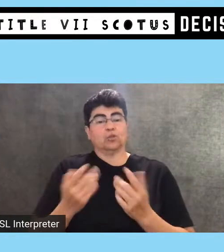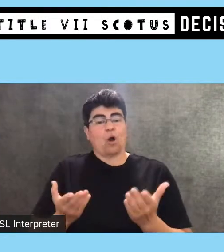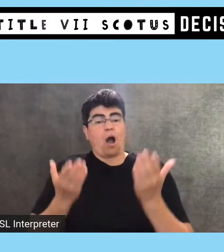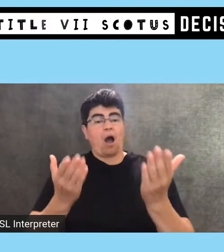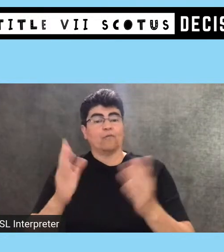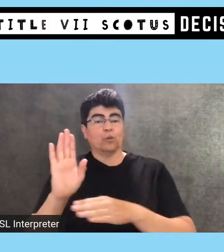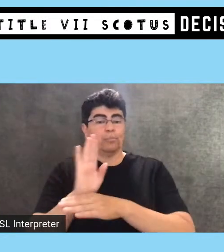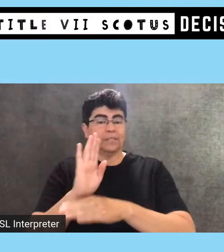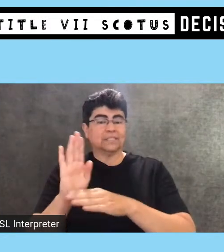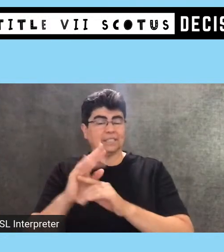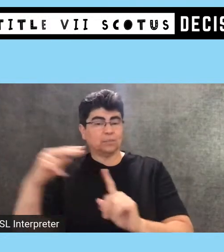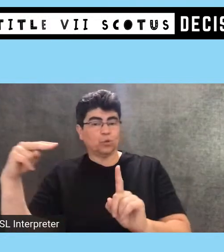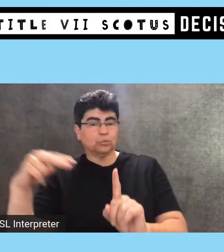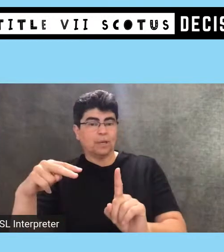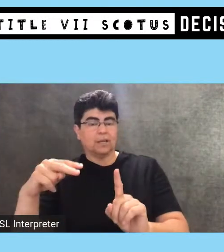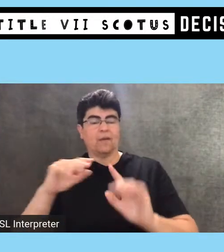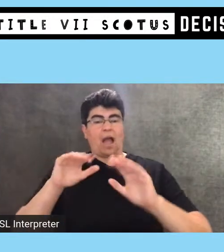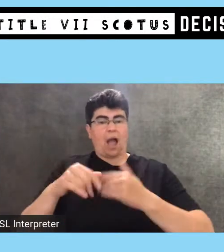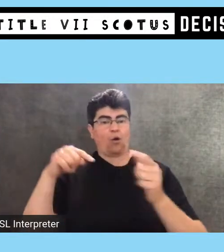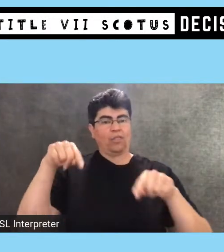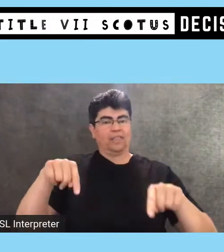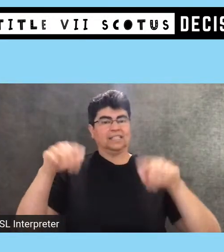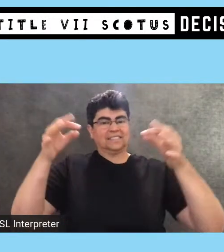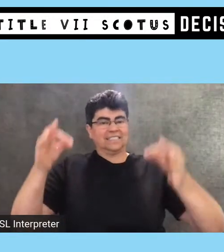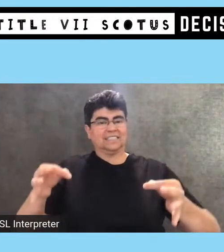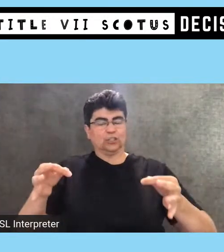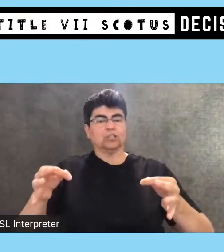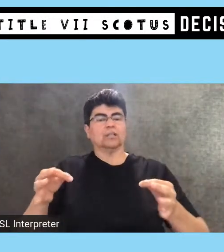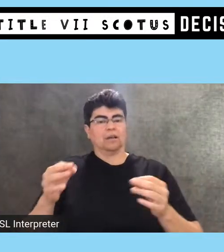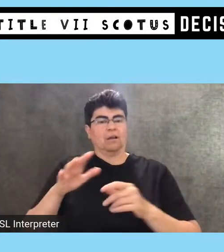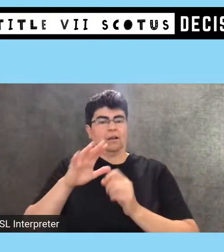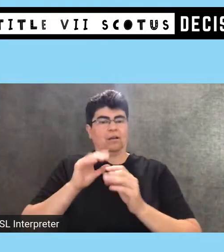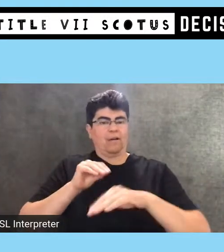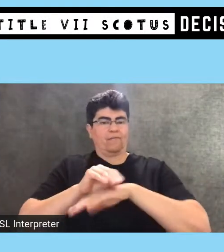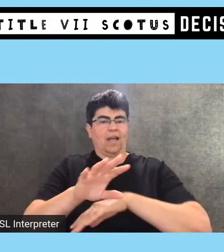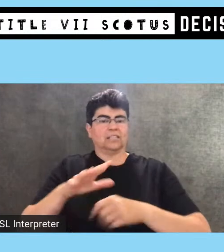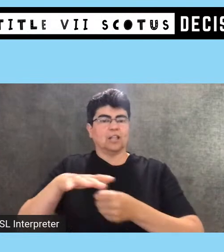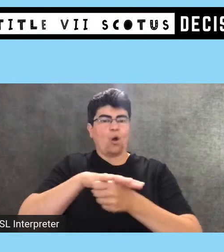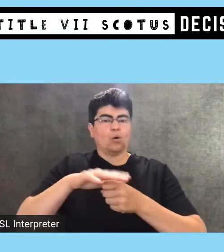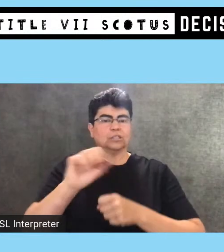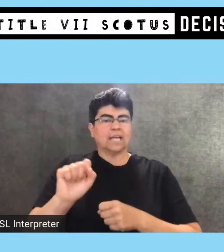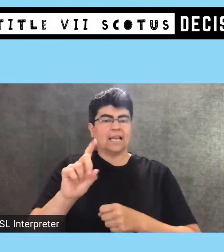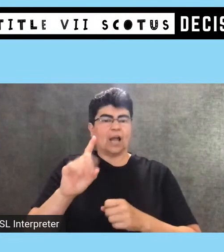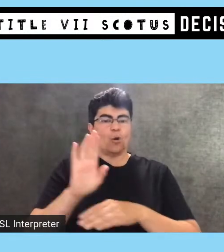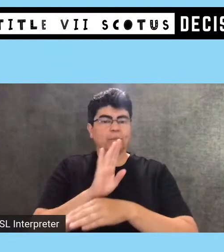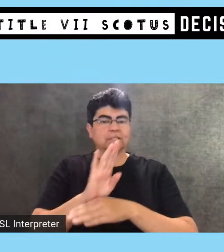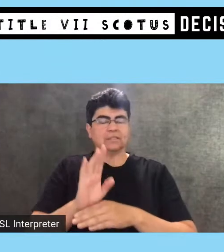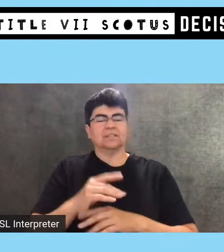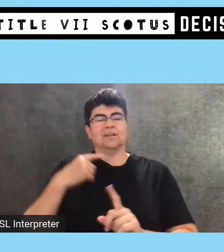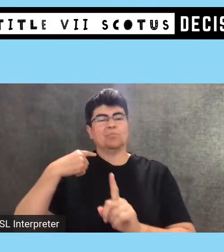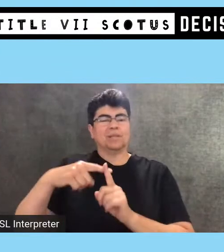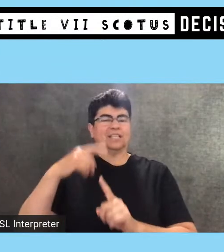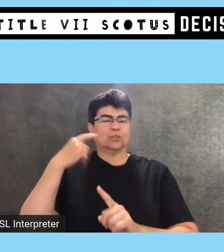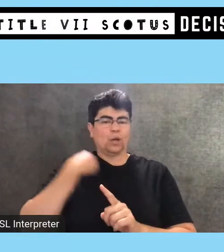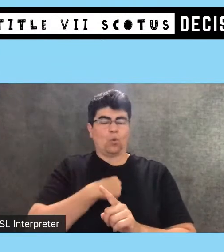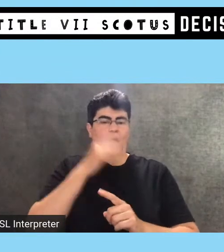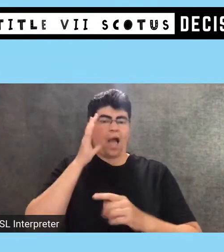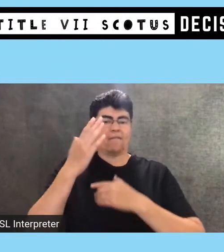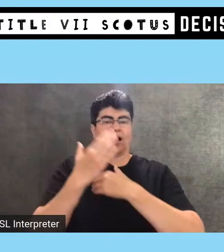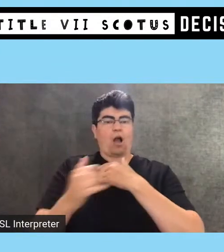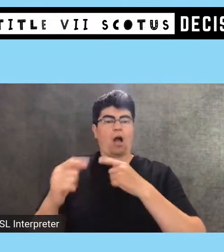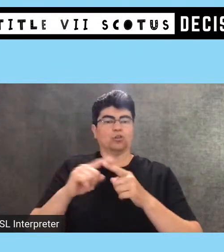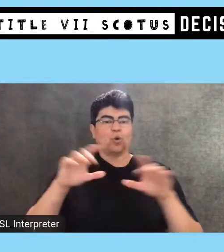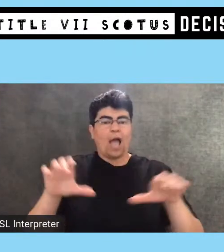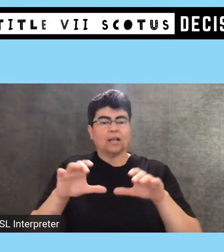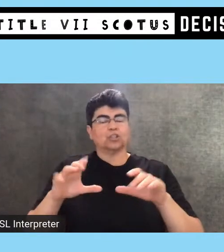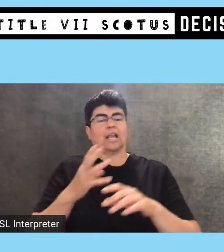business perspective and how this decision affects local San Diego businesses. And finally, we'll have a call to action as well as next